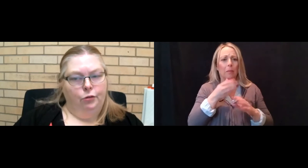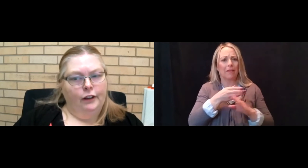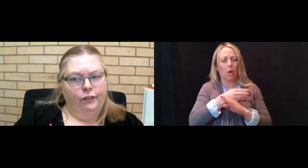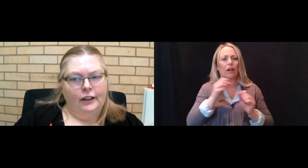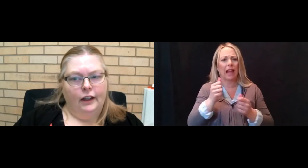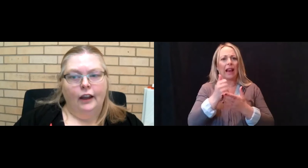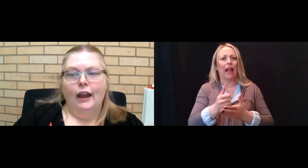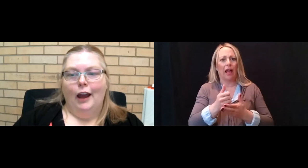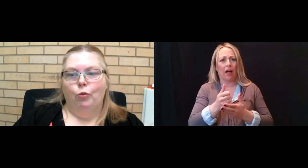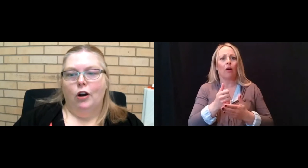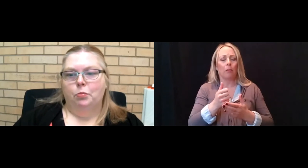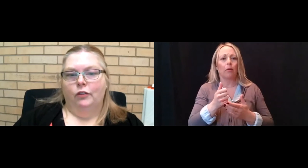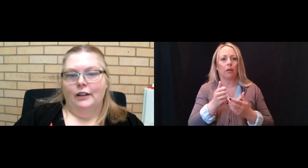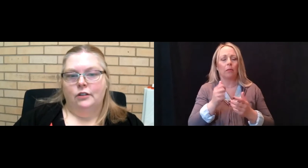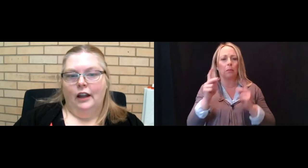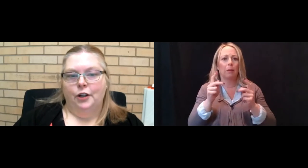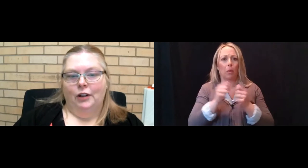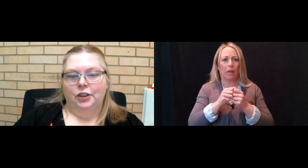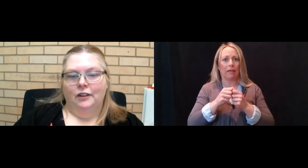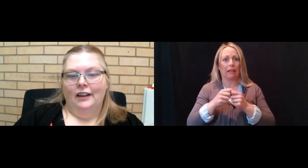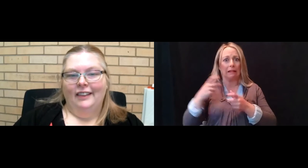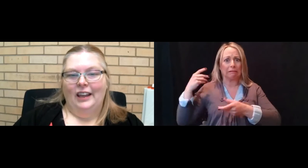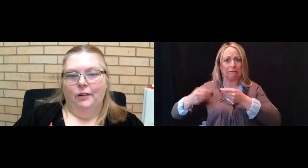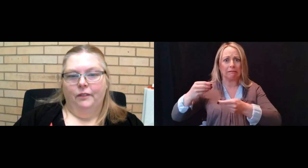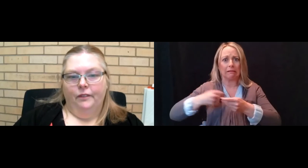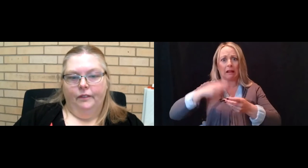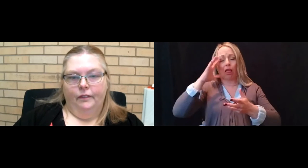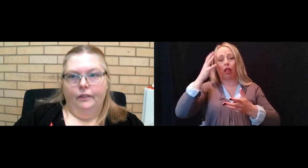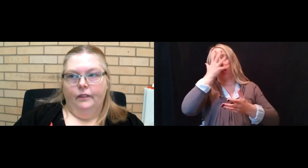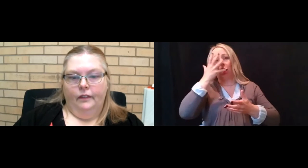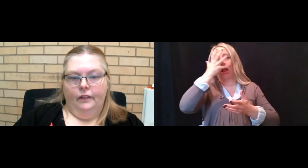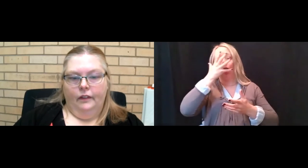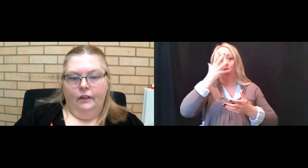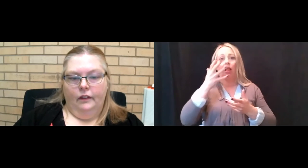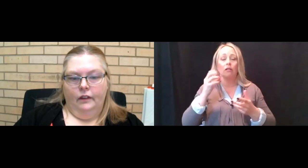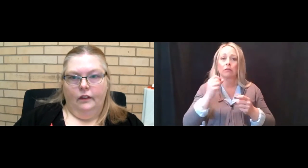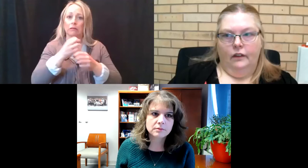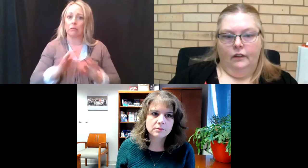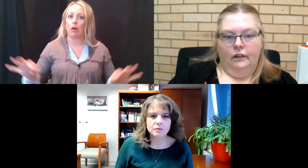with a history of fainting, and water prevents dehydration. Thank you.